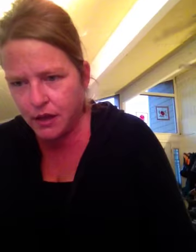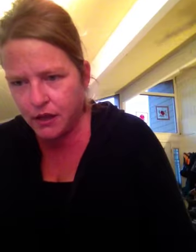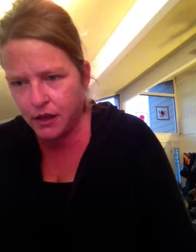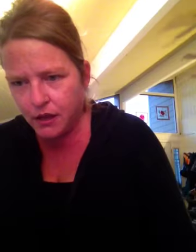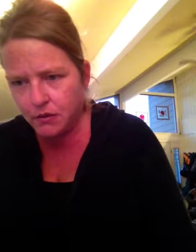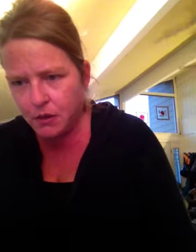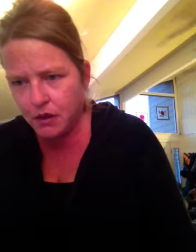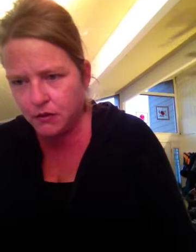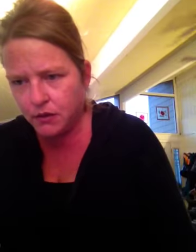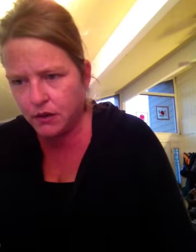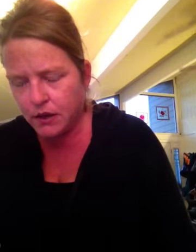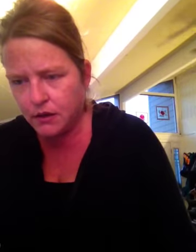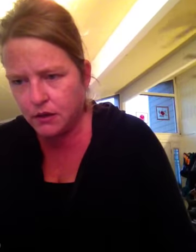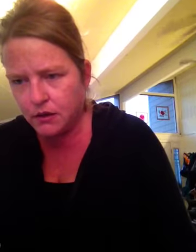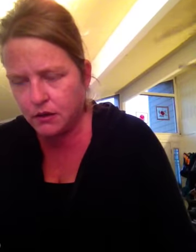Kelly, I lost my mind for a second. Sorry.